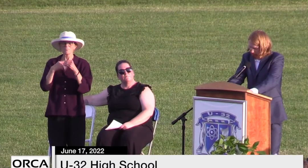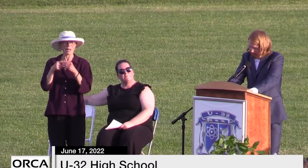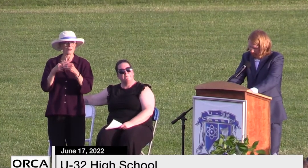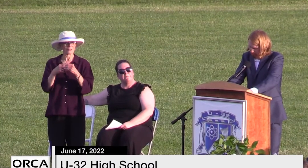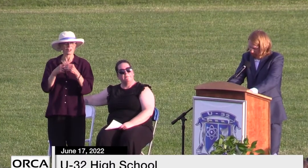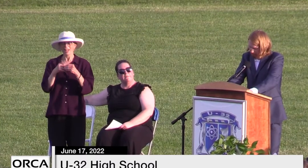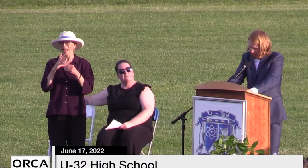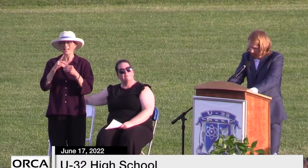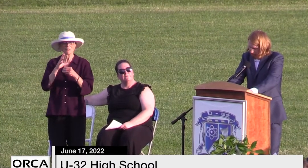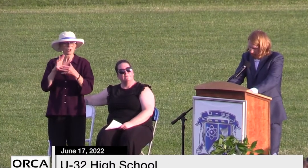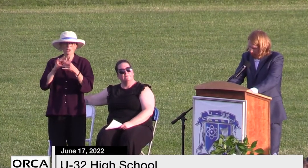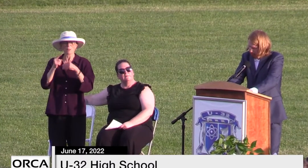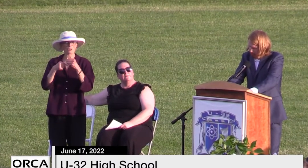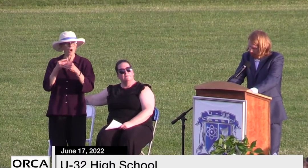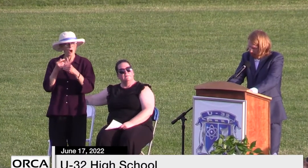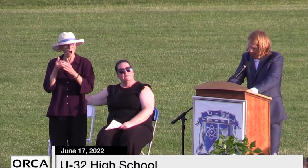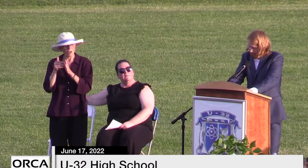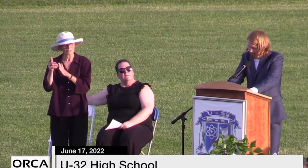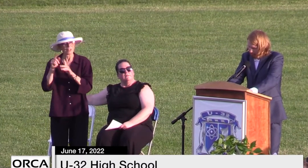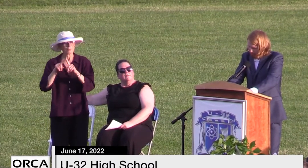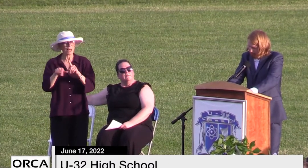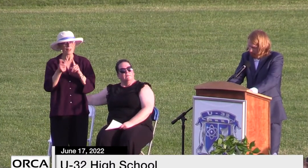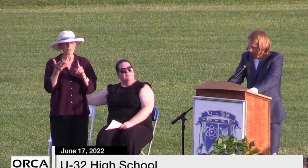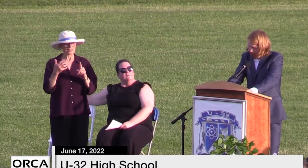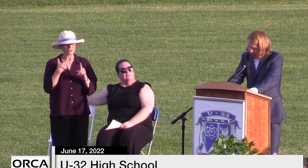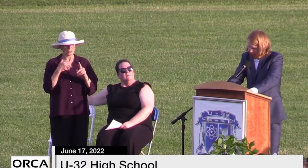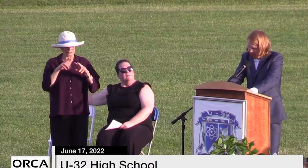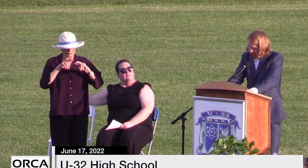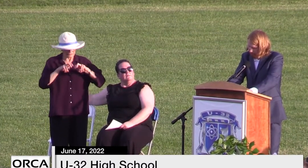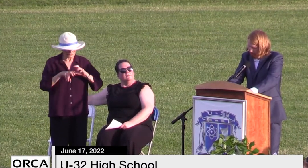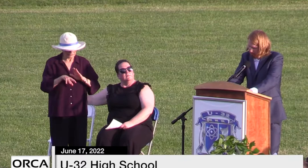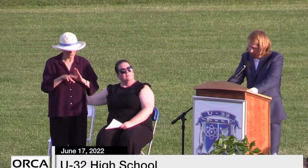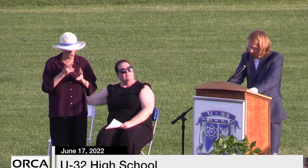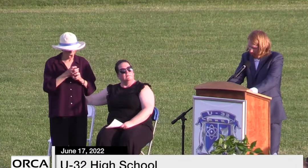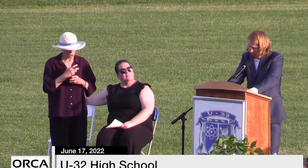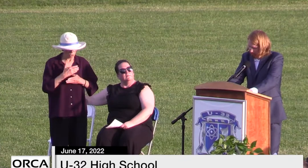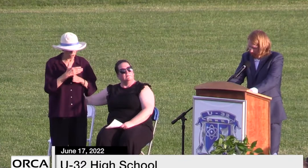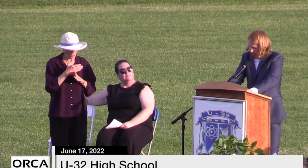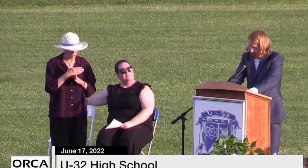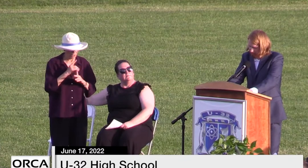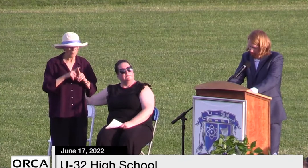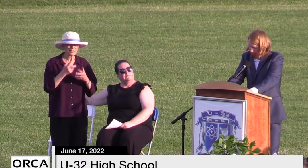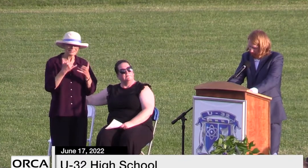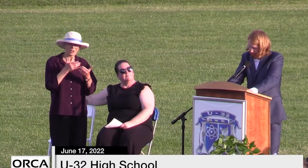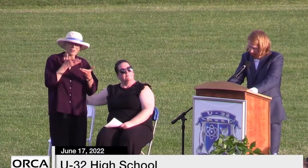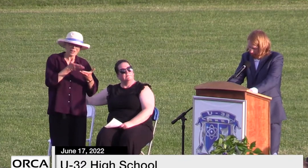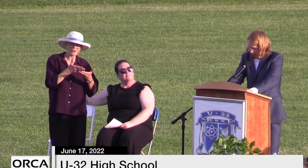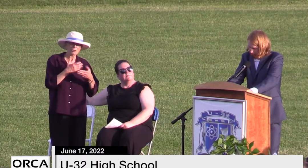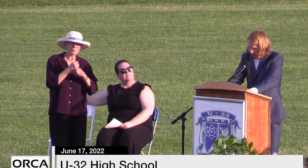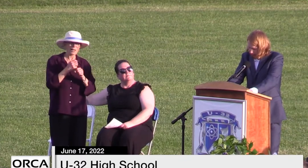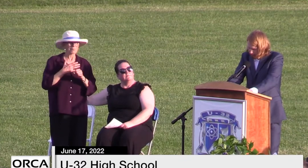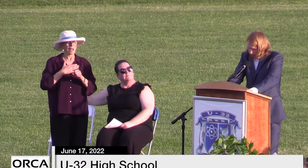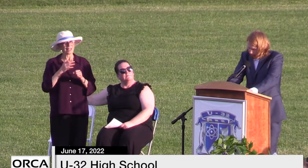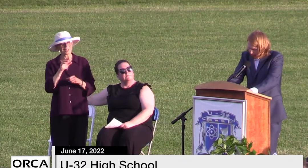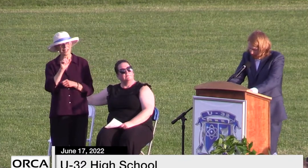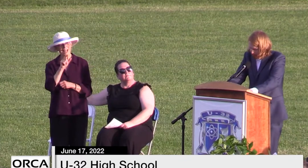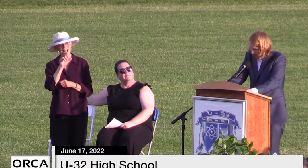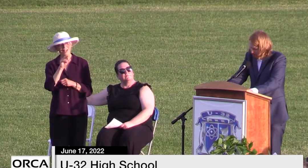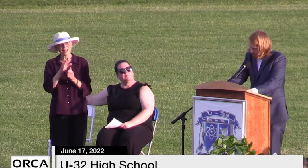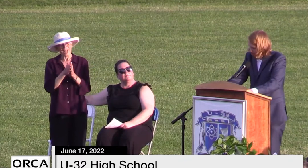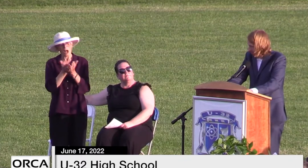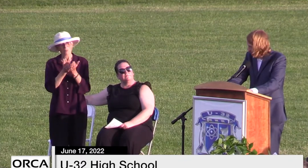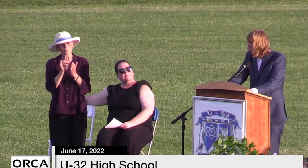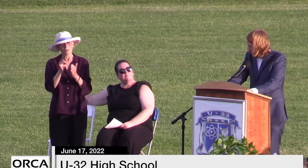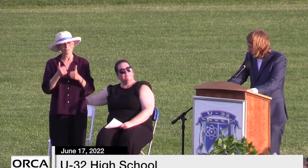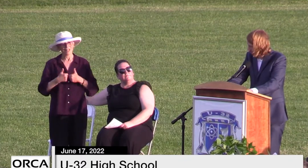used multiple times. Others are tough to dig up, hard to share, but are still there to make this album of life. So now